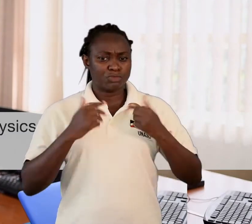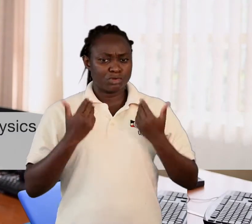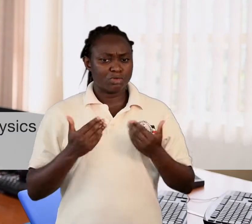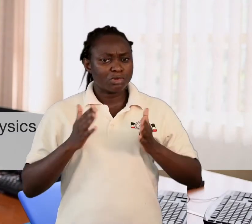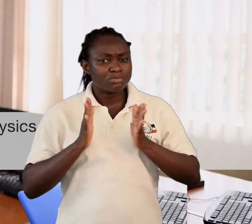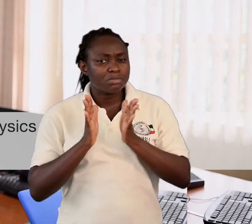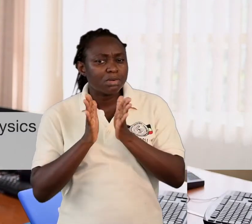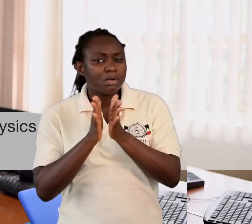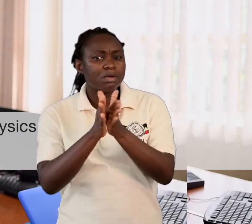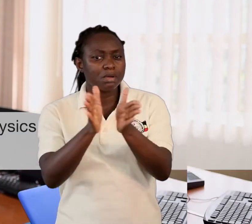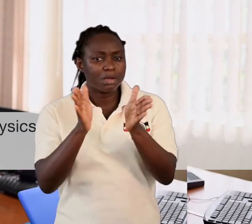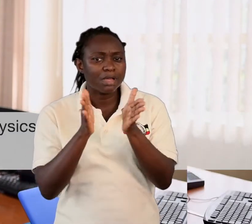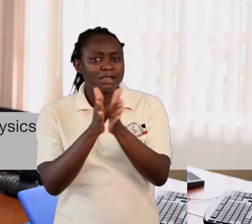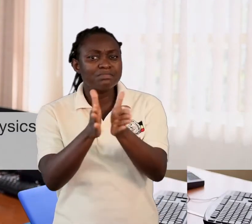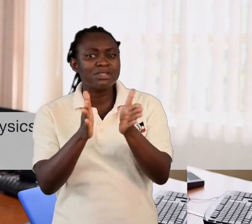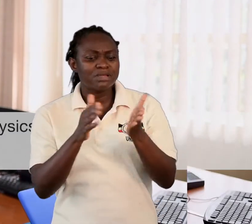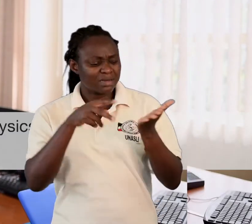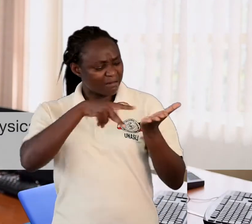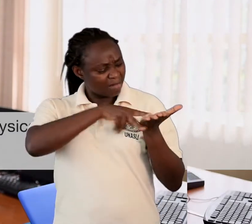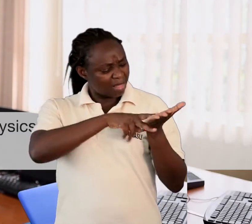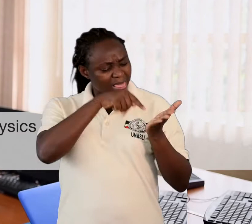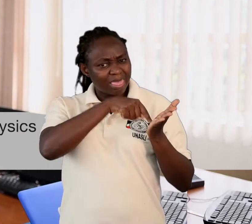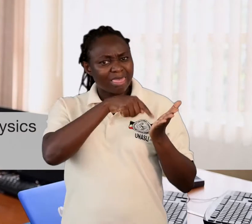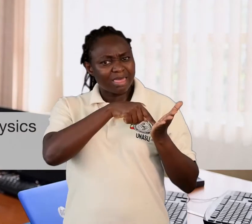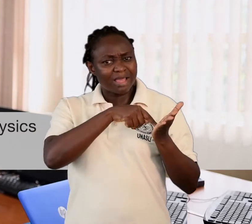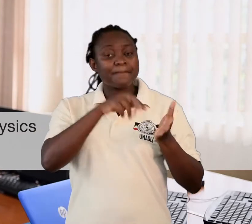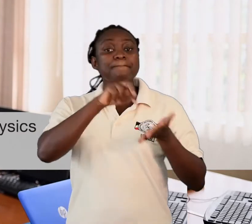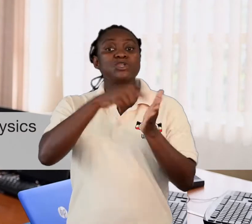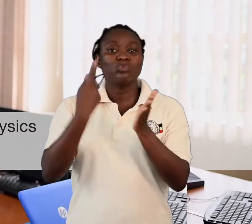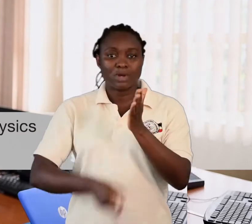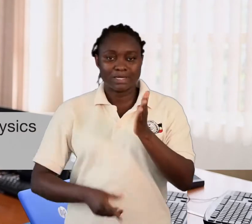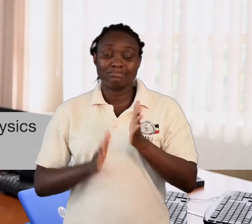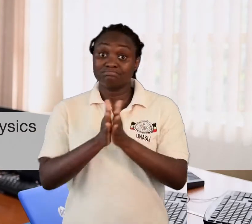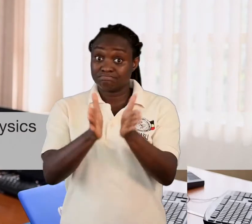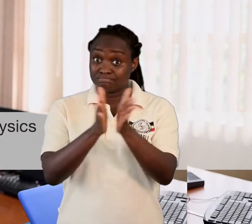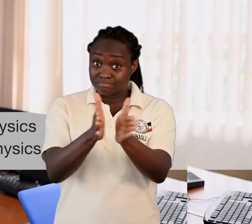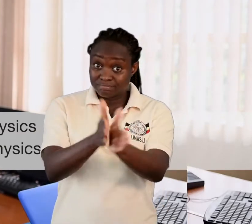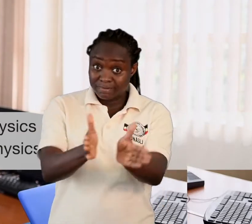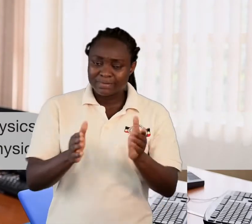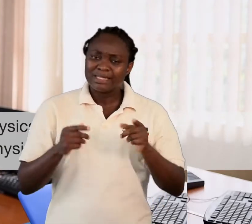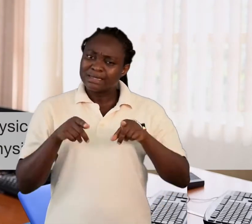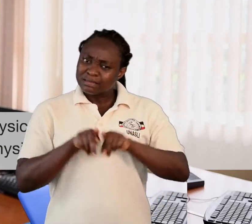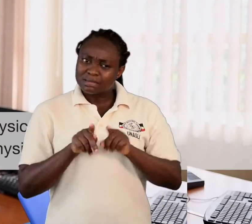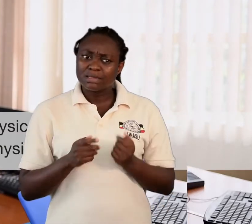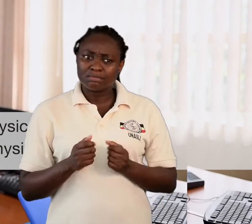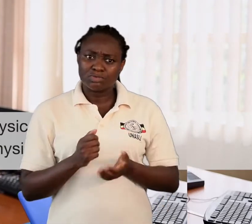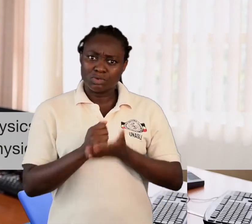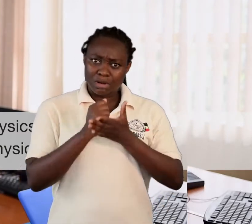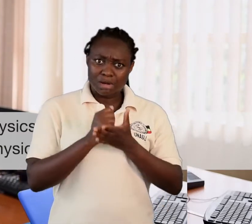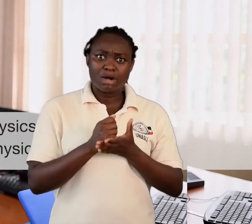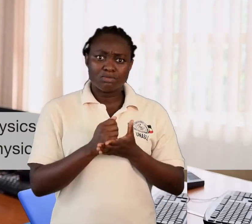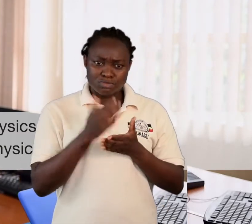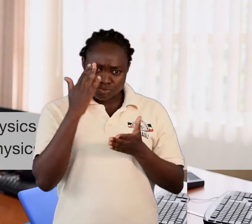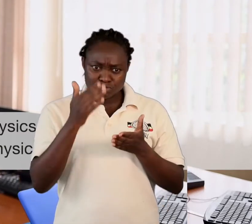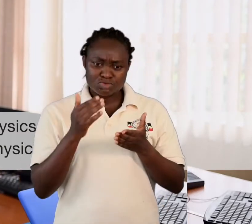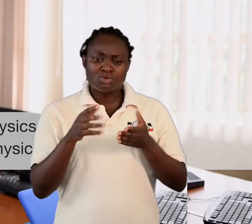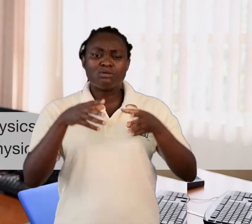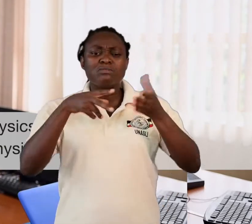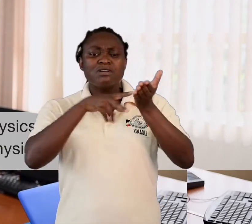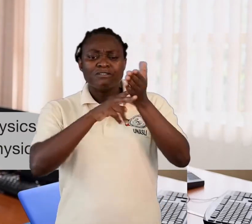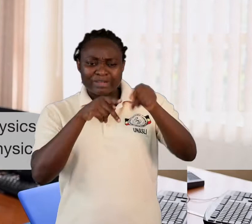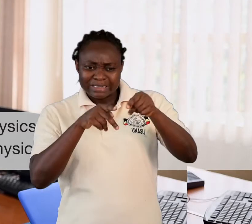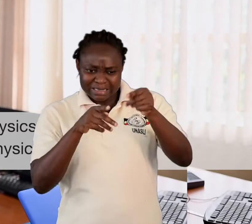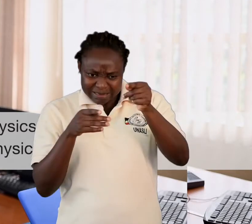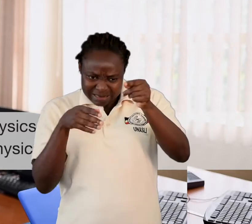explain the meaning of physics and identify the branches